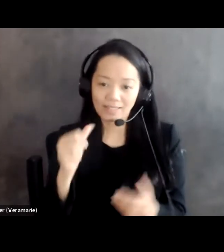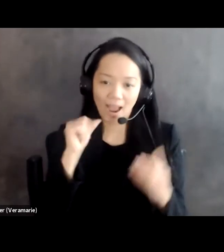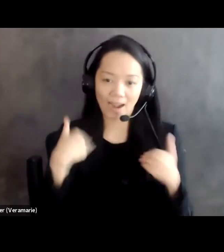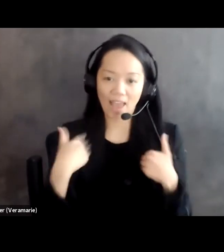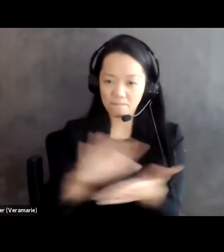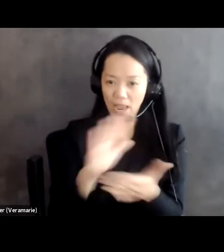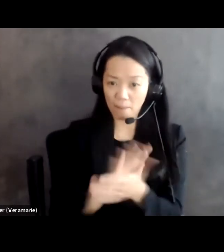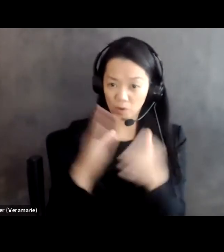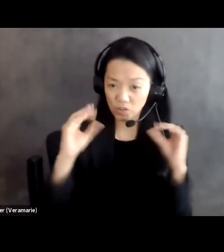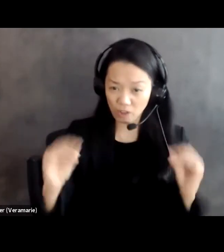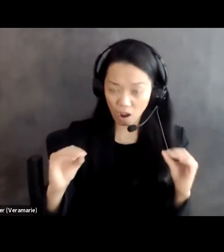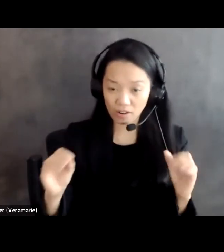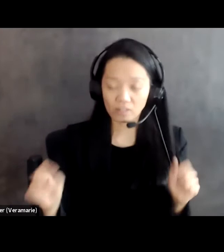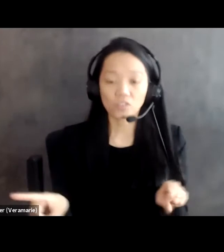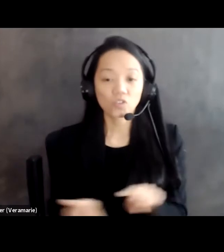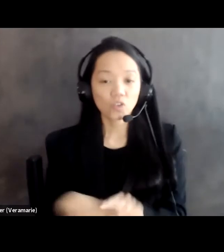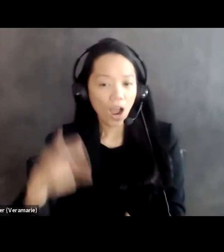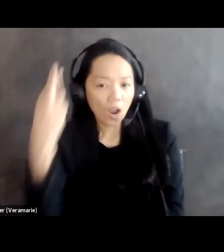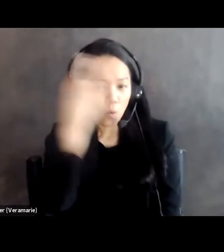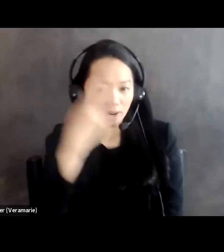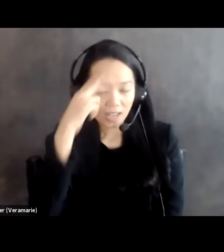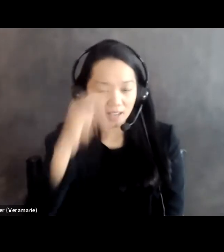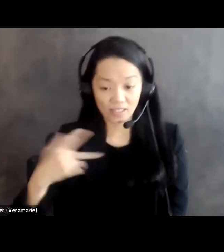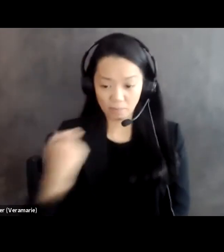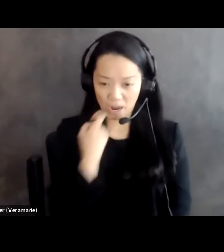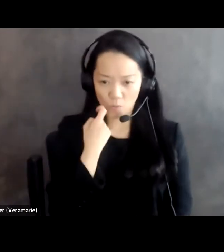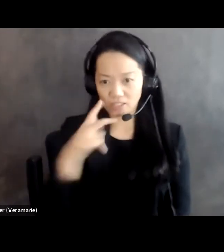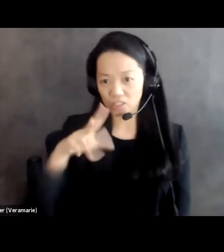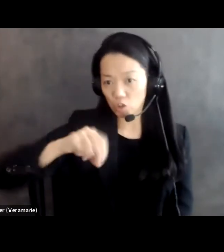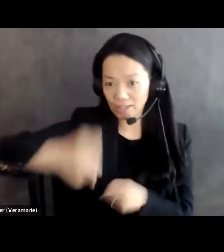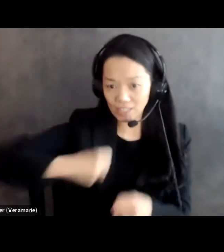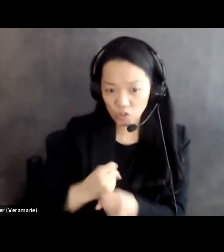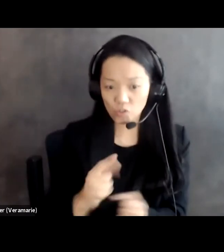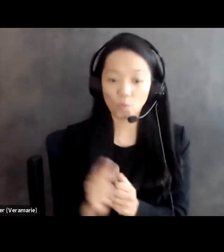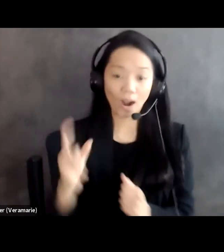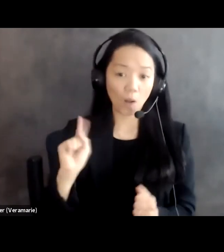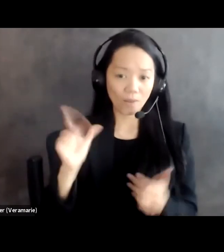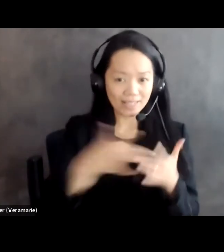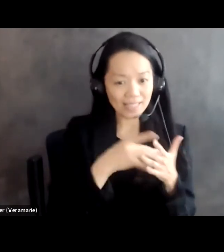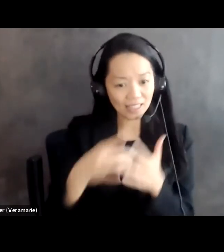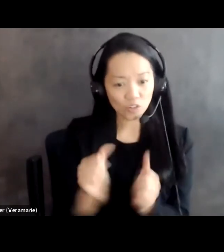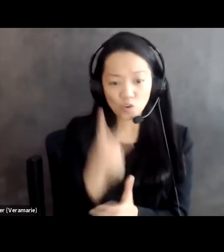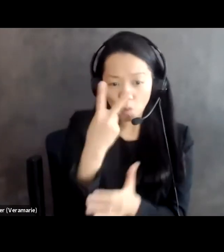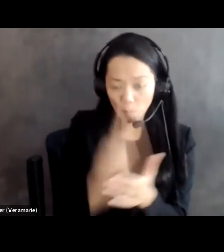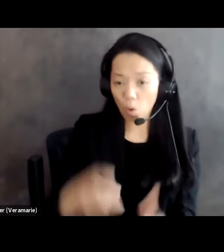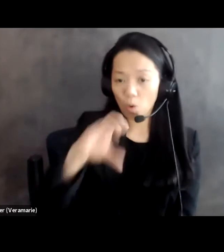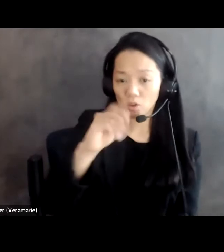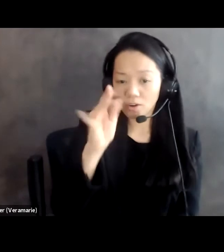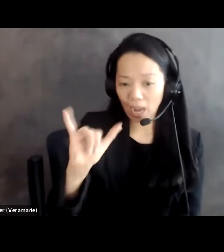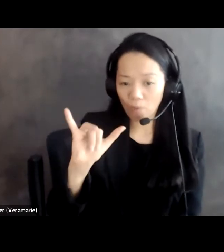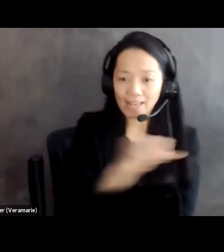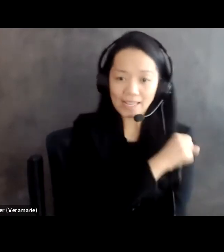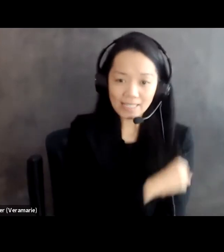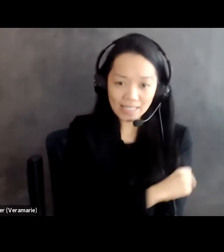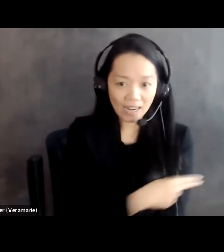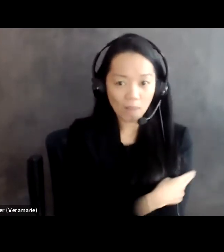that in my 30 years at Cook County and Mount Sinai Hospital, where I was a leader in both of those institutions, not one of